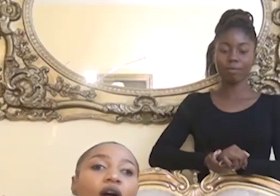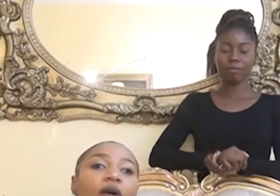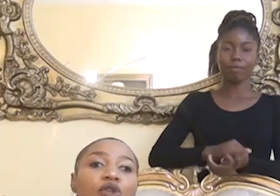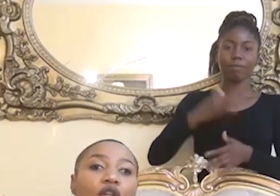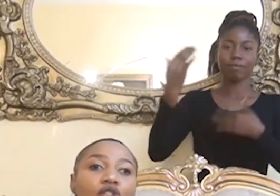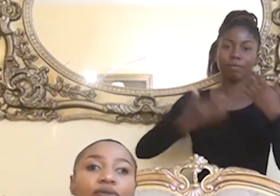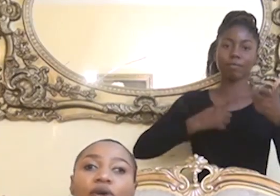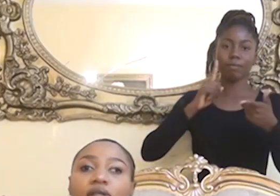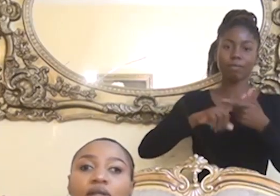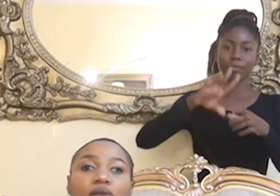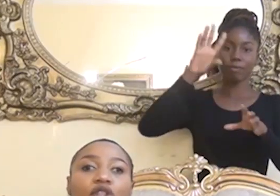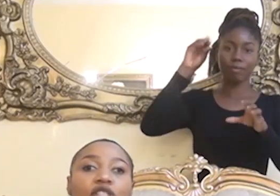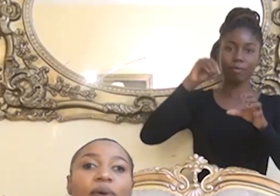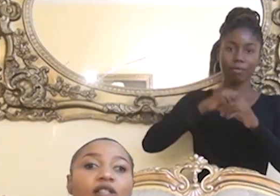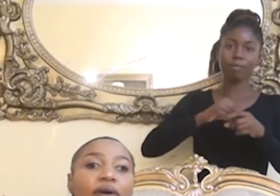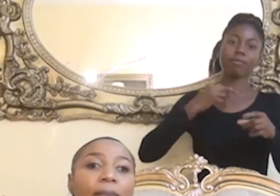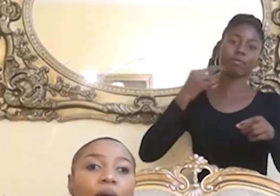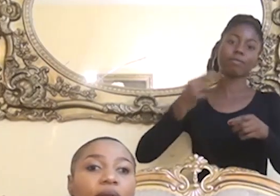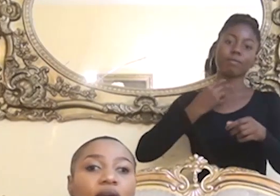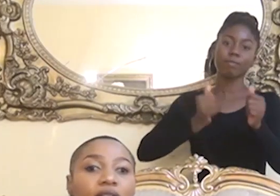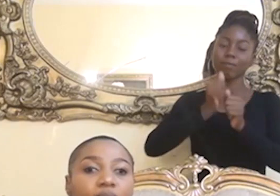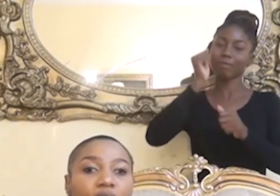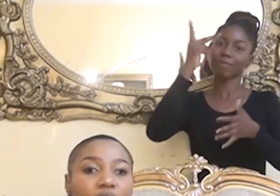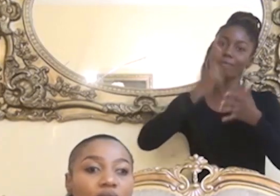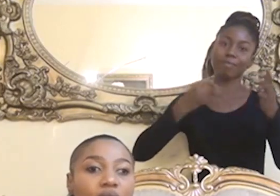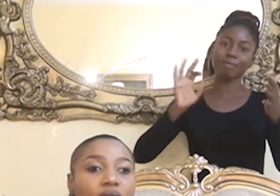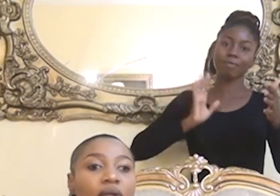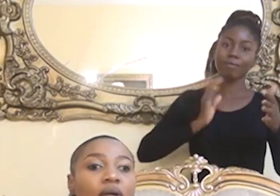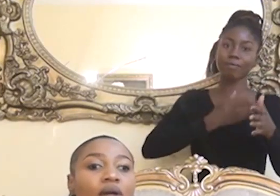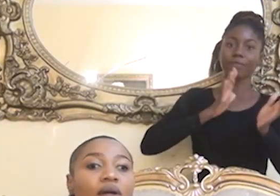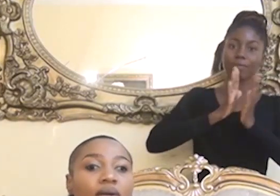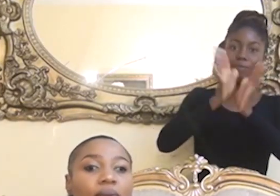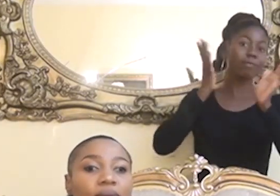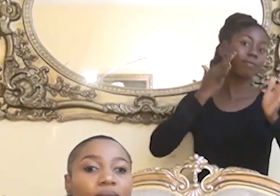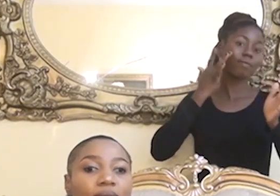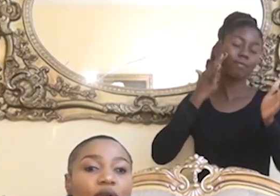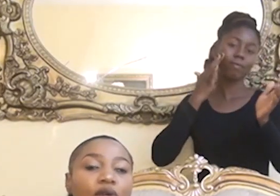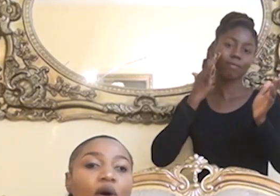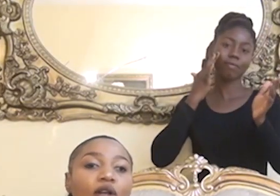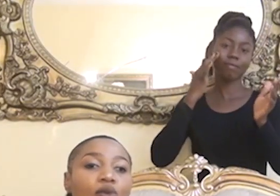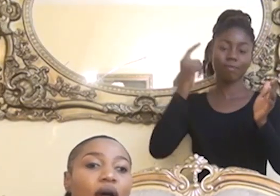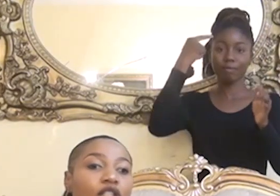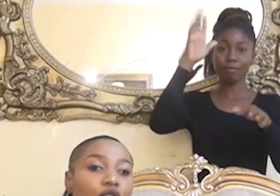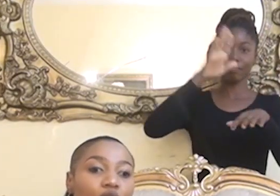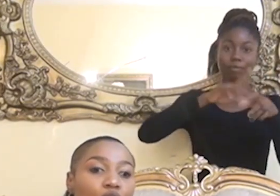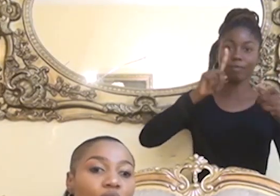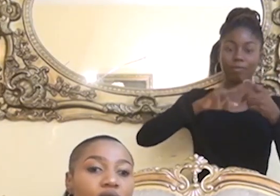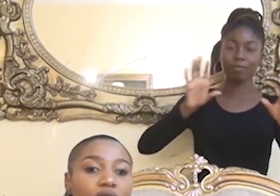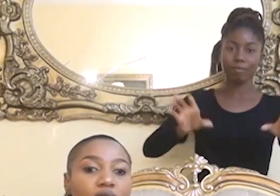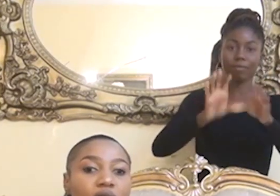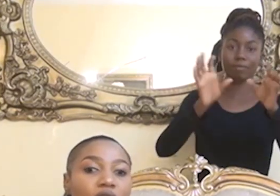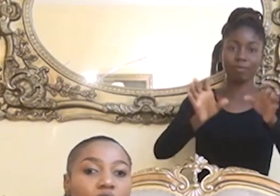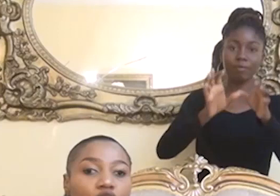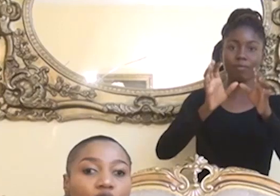Well, welcome to Inclusive Voices, which is part of our public enlightenment series for the call to action towards